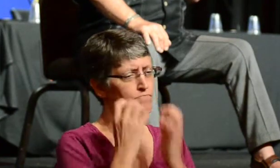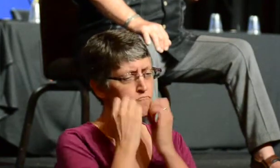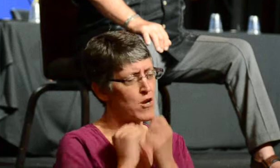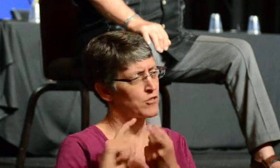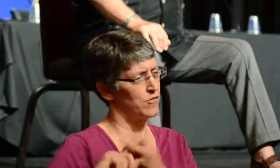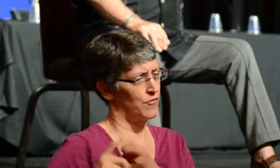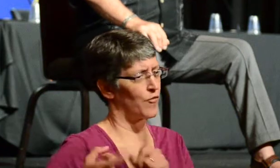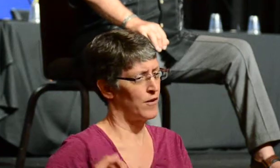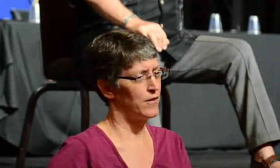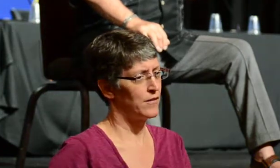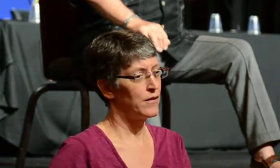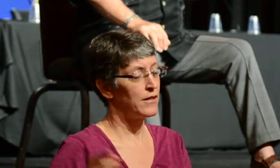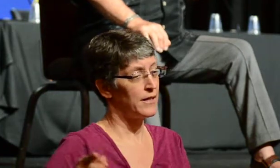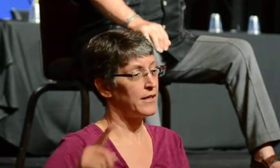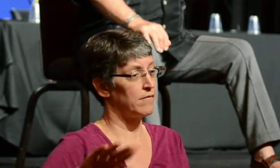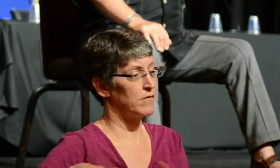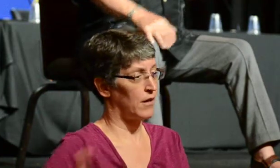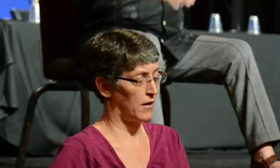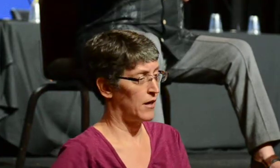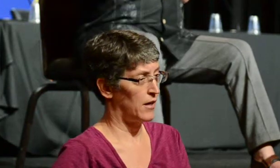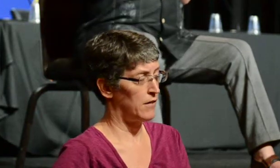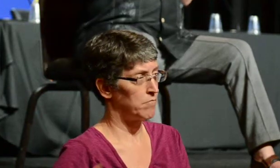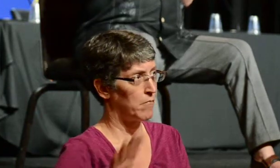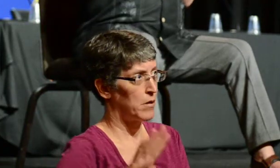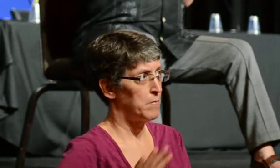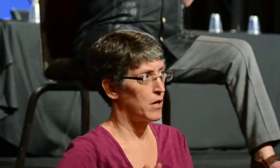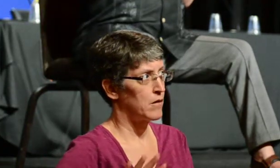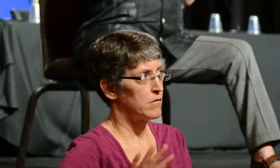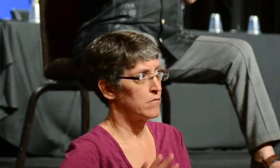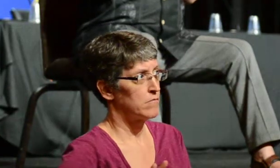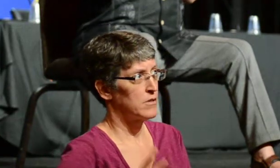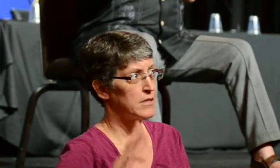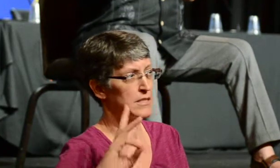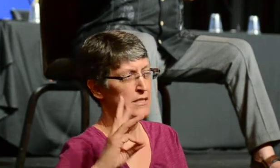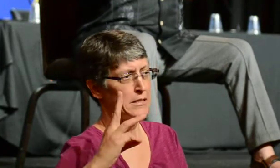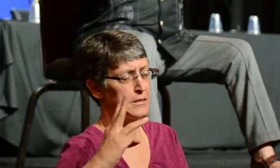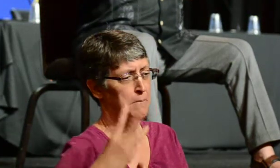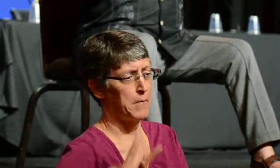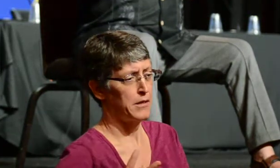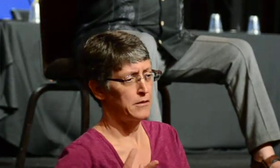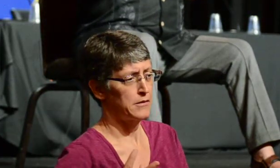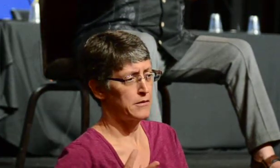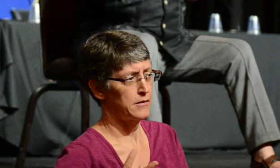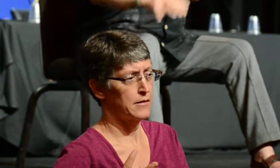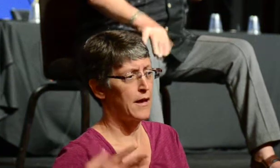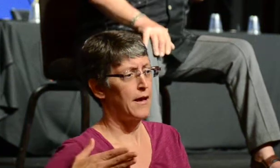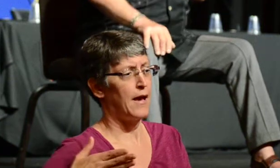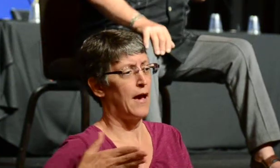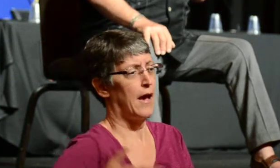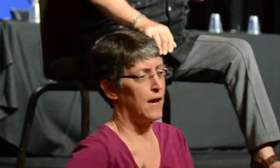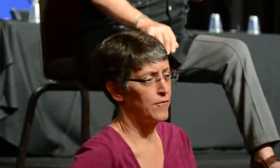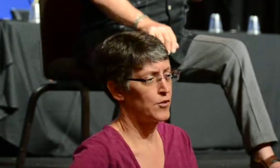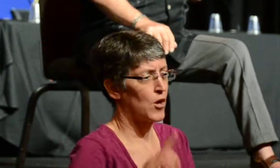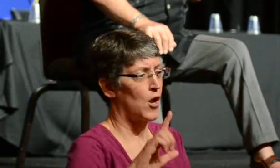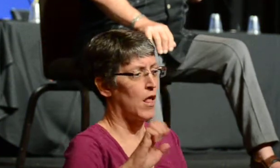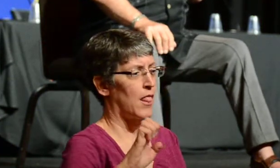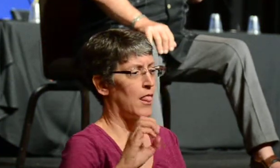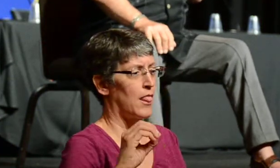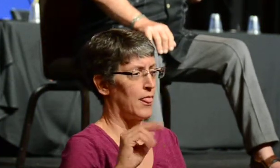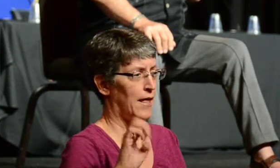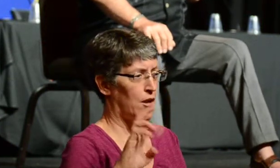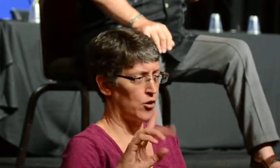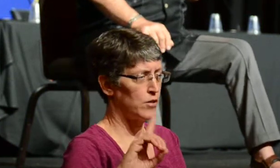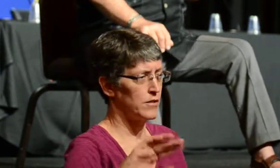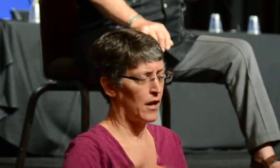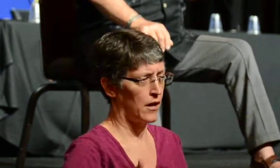friend, died about 6 months after Leonard died, a couple of